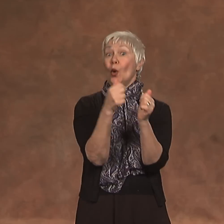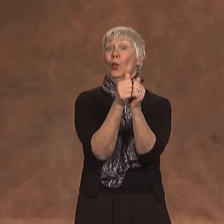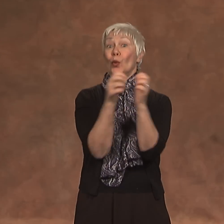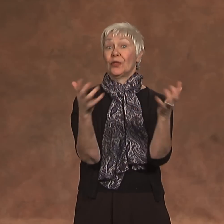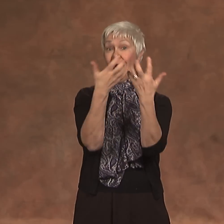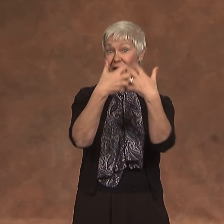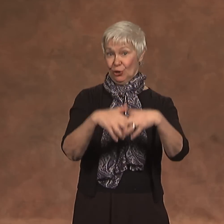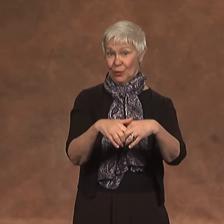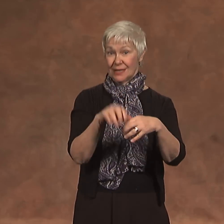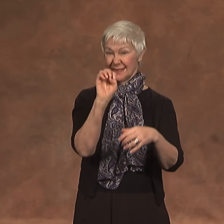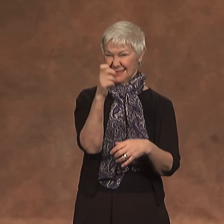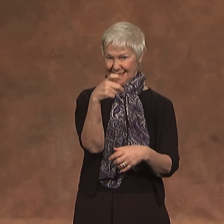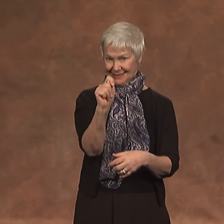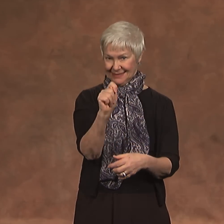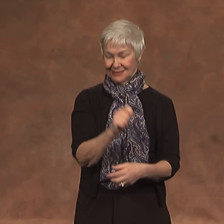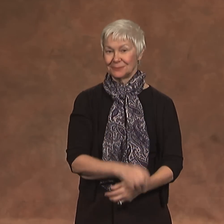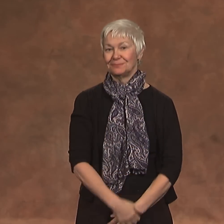not use integrated text.